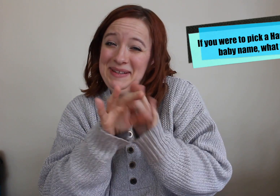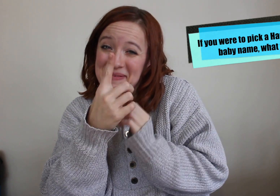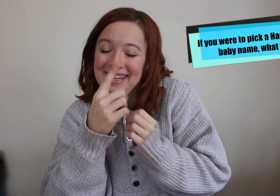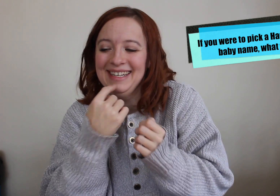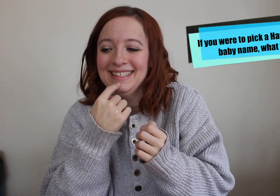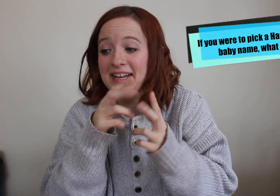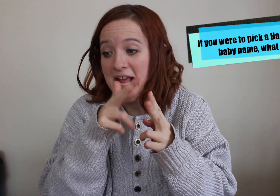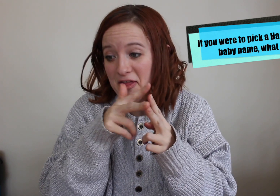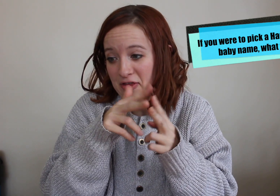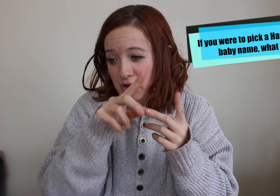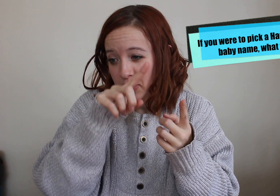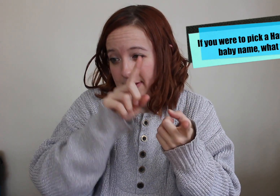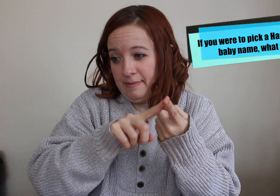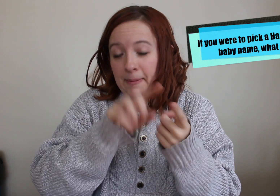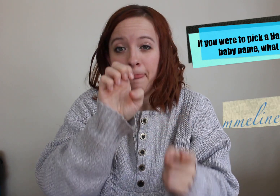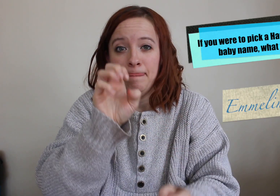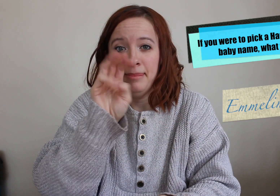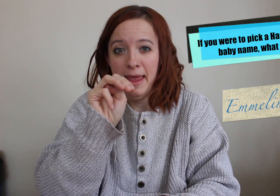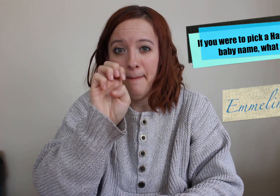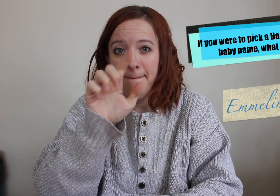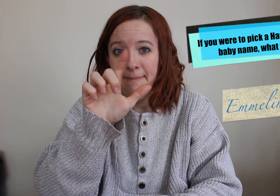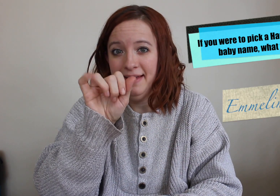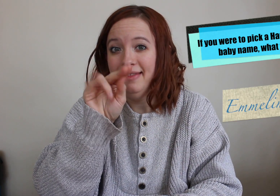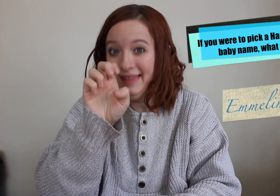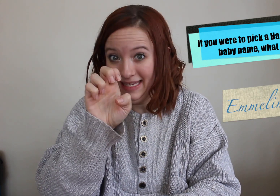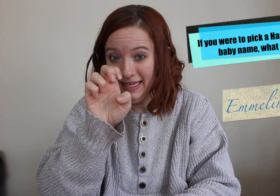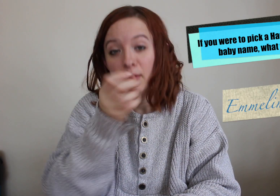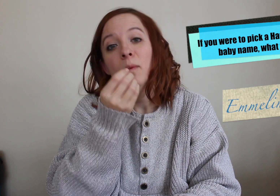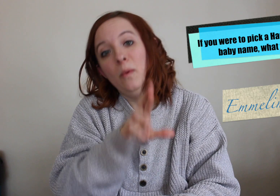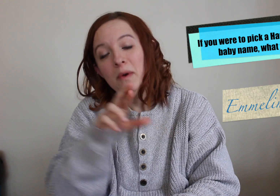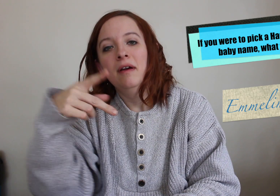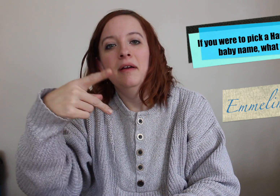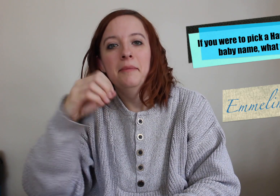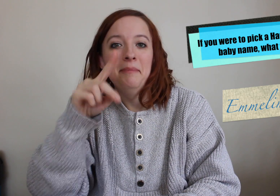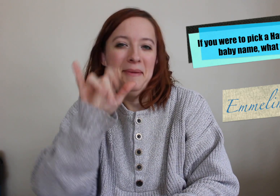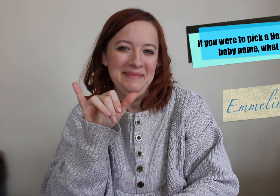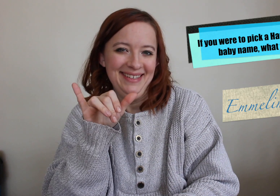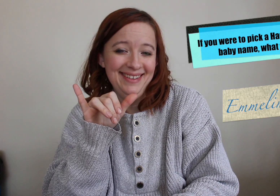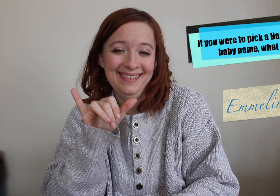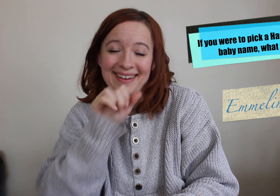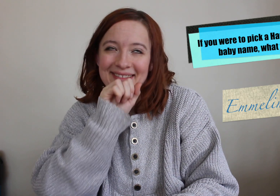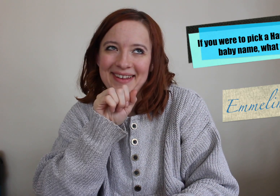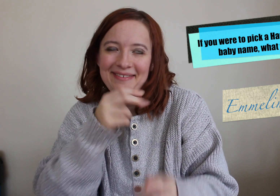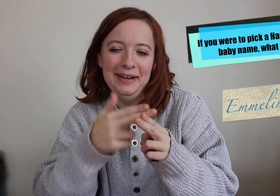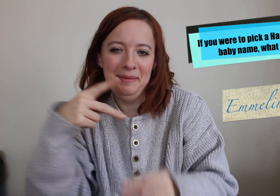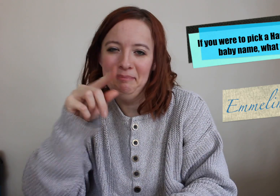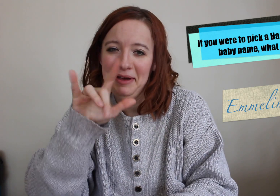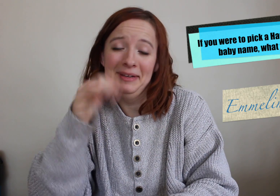because I couldn't decide. And it's either going to be Emmeline or Poppy. I just love the